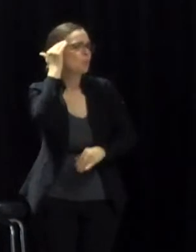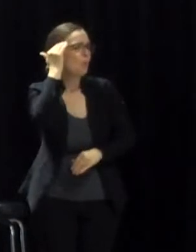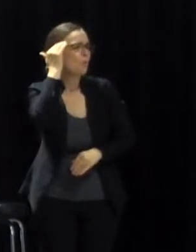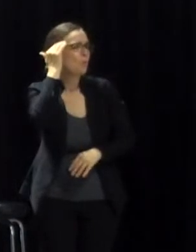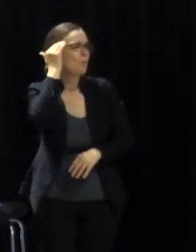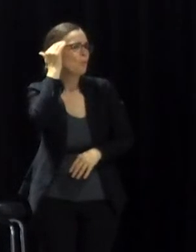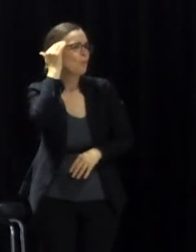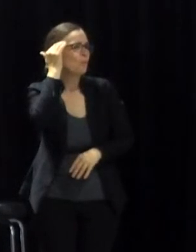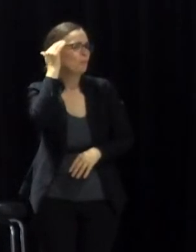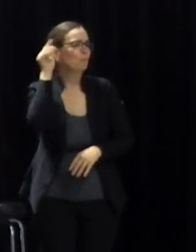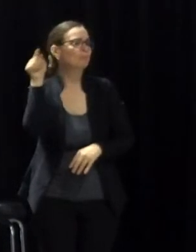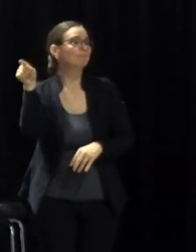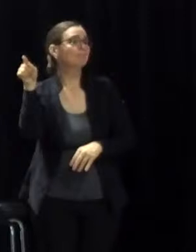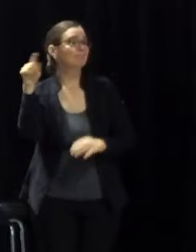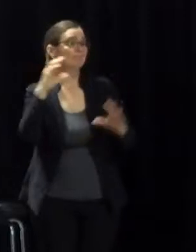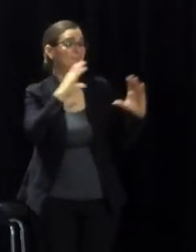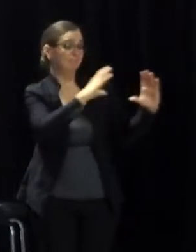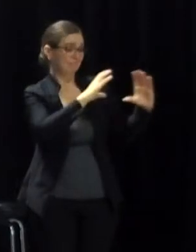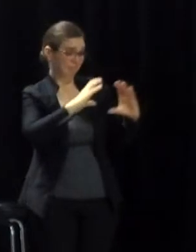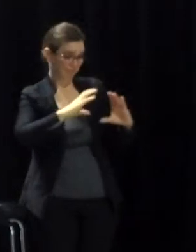to these food establishments,